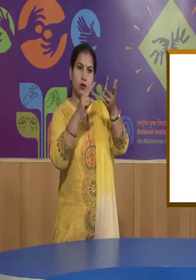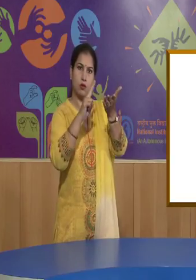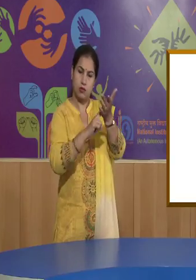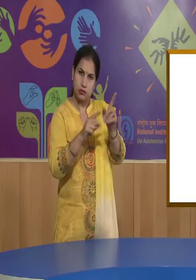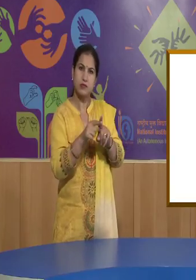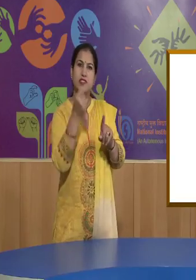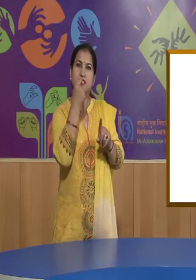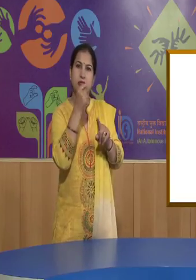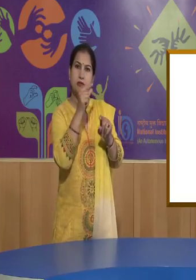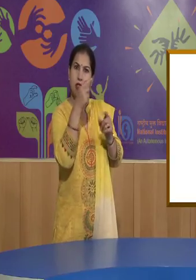White Revolution,